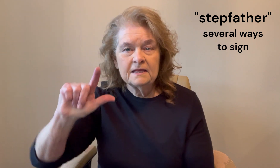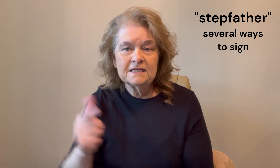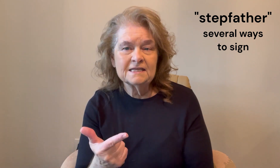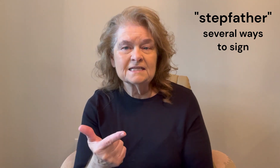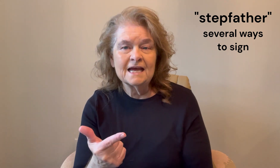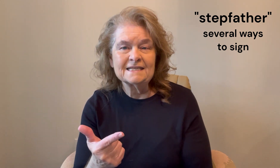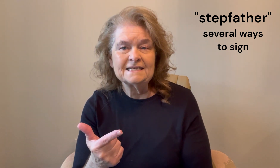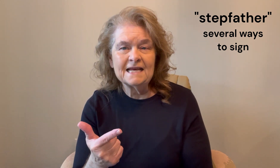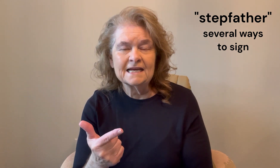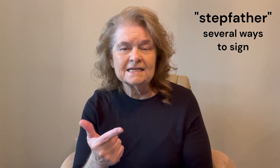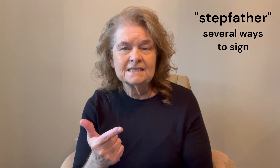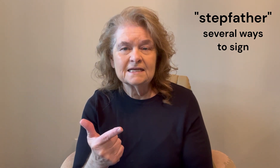this is like second,